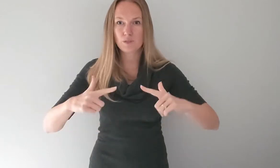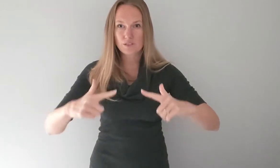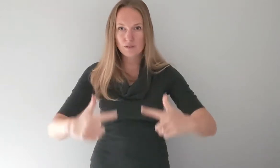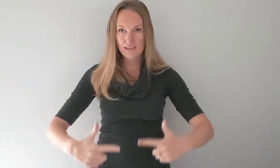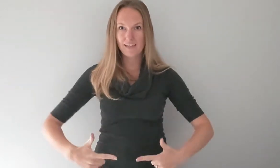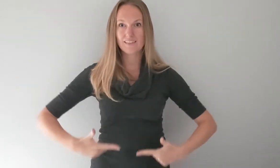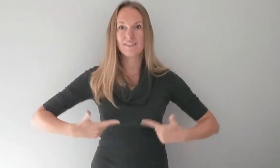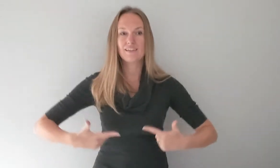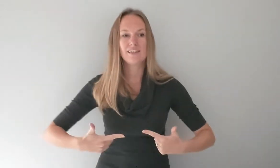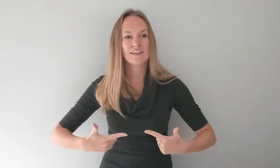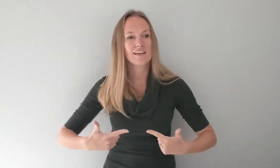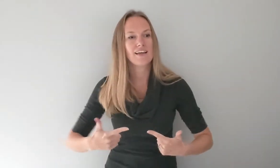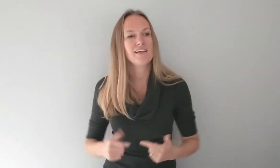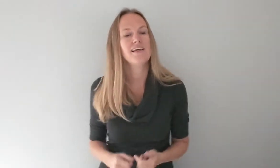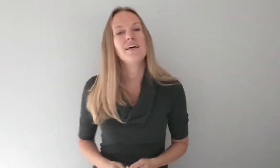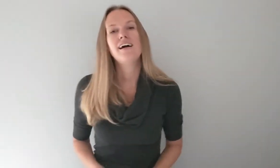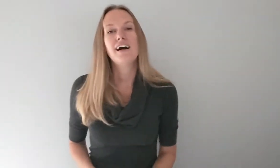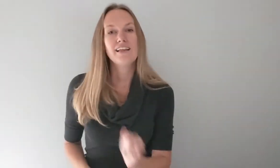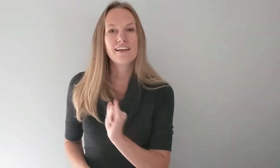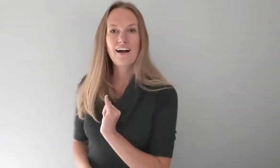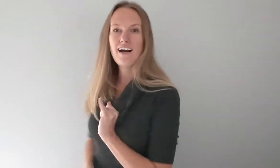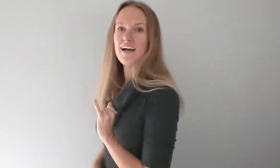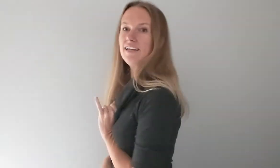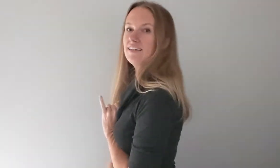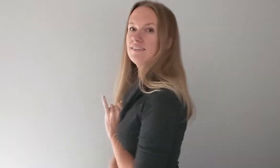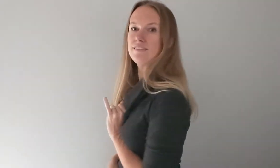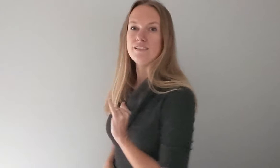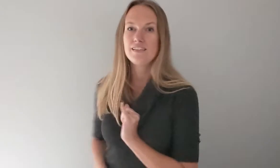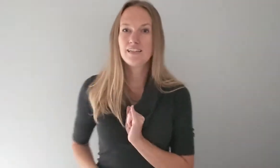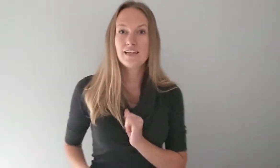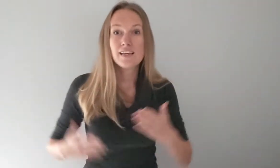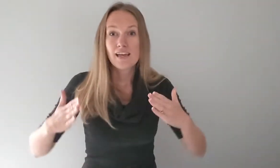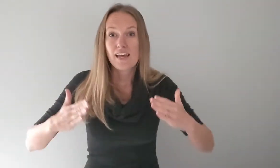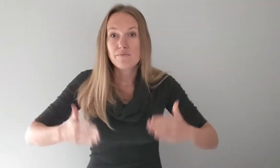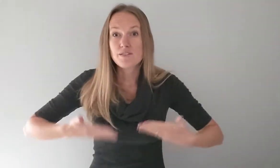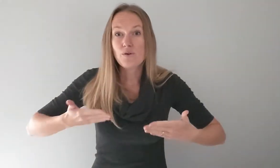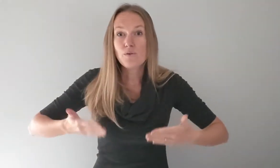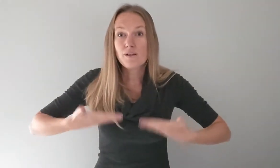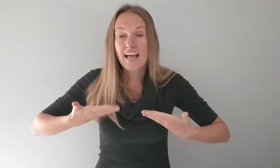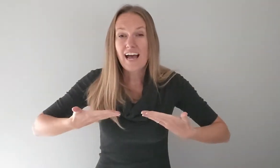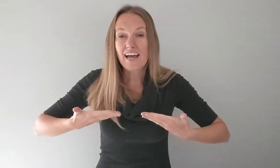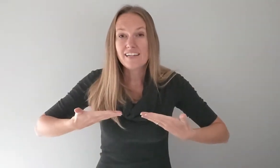your rib cage. Okay, and then I am so glad